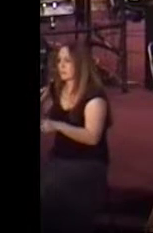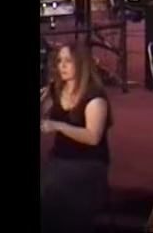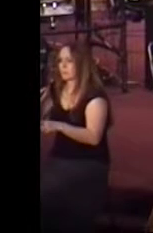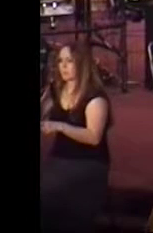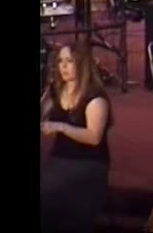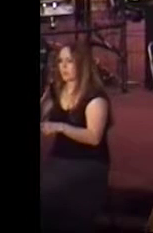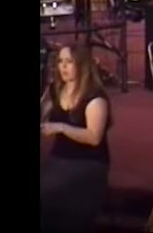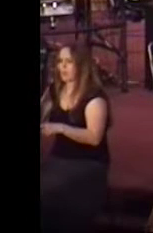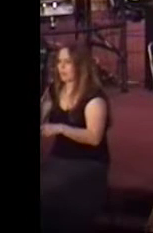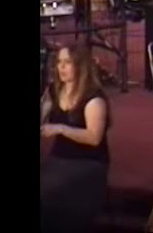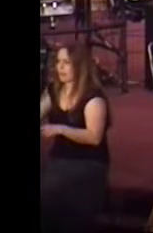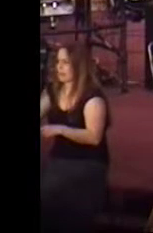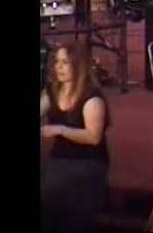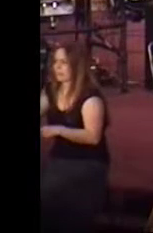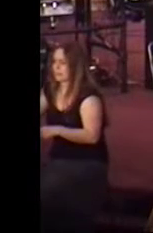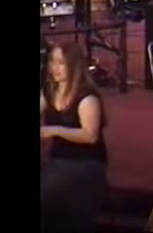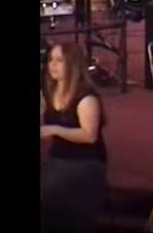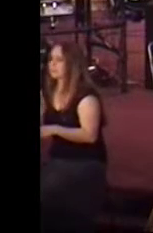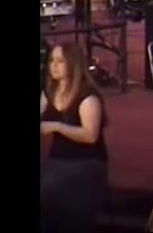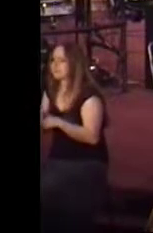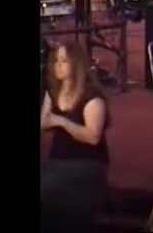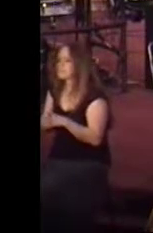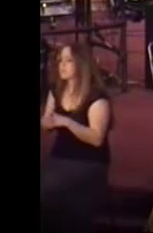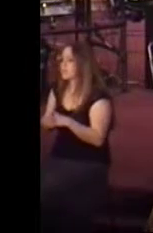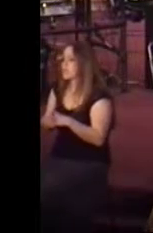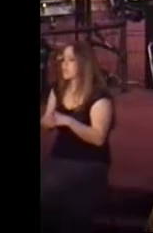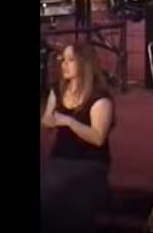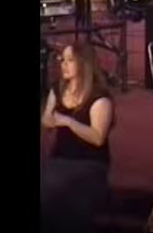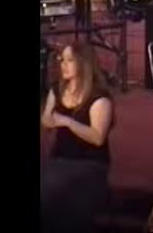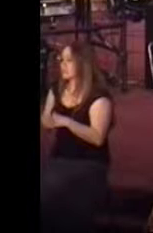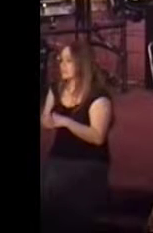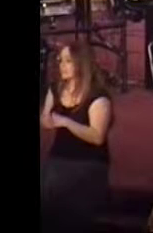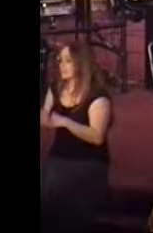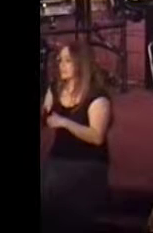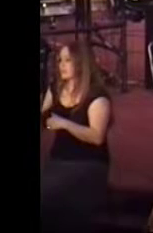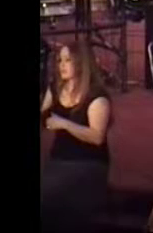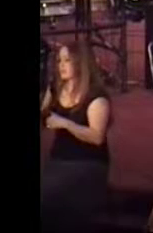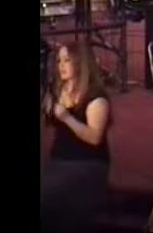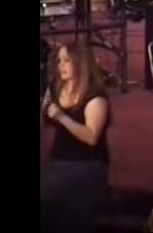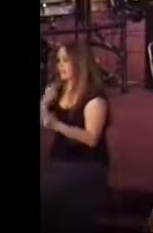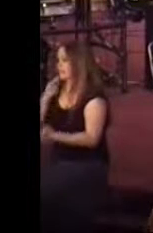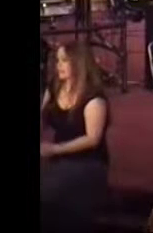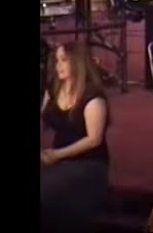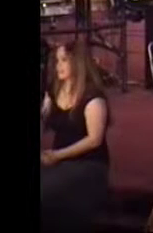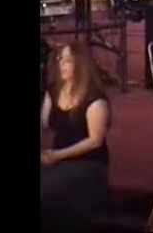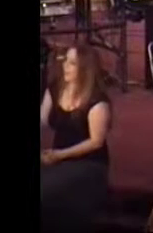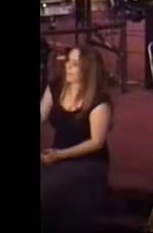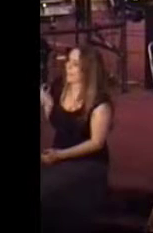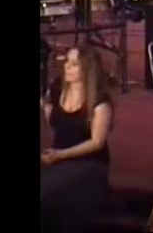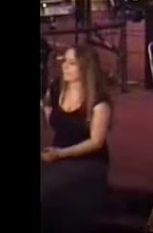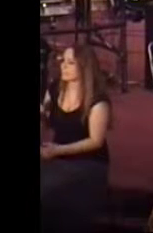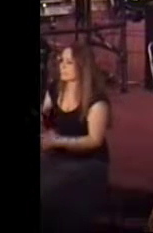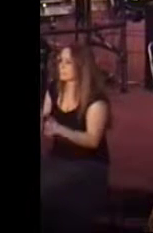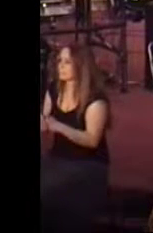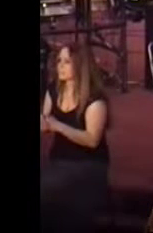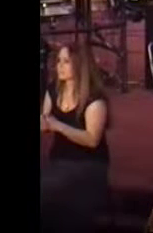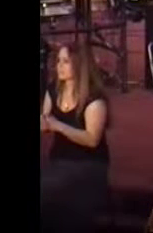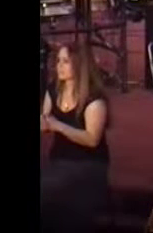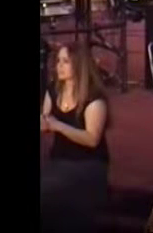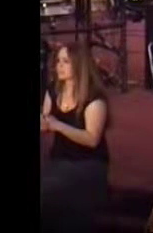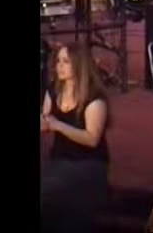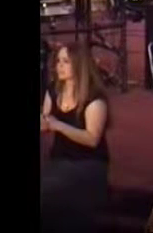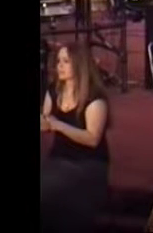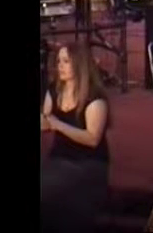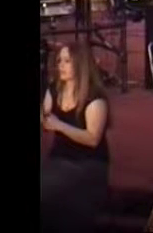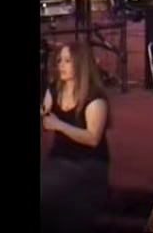my brother Kenny back, to have Jesus come and say, all right, hey, Kenny, come on out. Of course, that was 16 years ago. I'd be saying the same thing. Don't open that